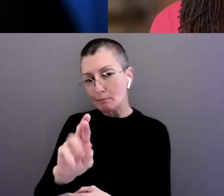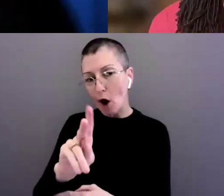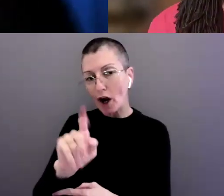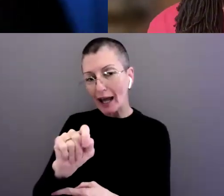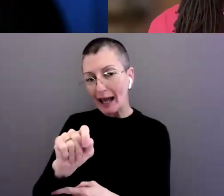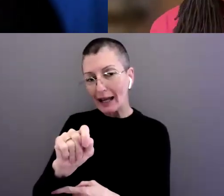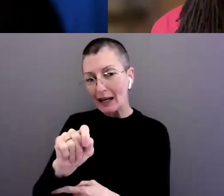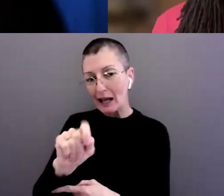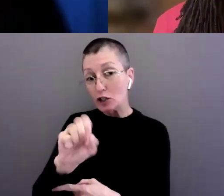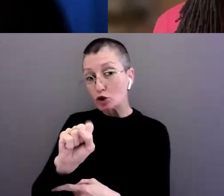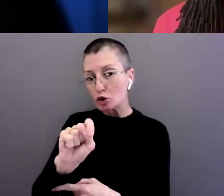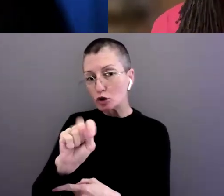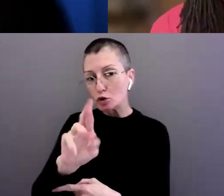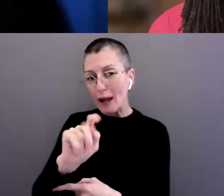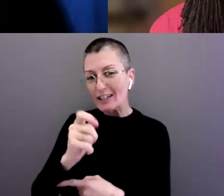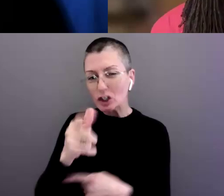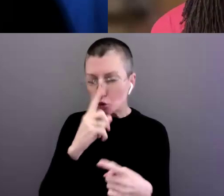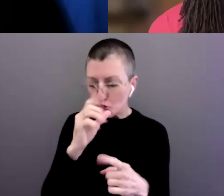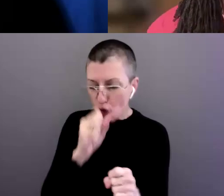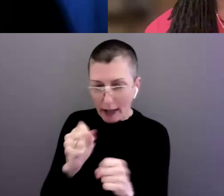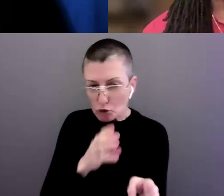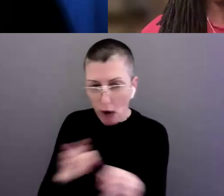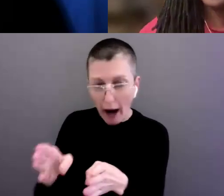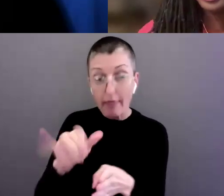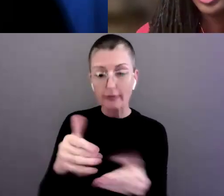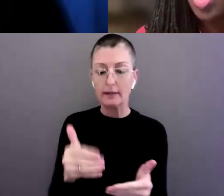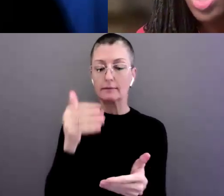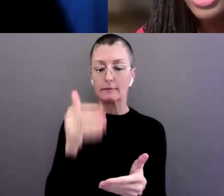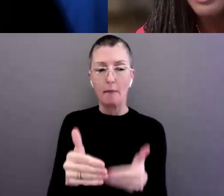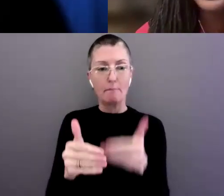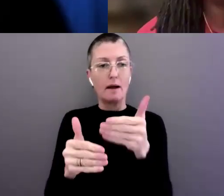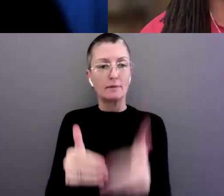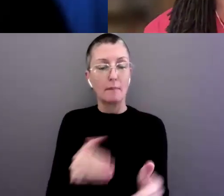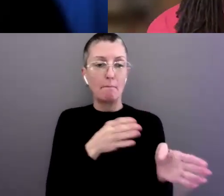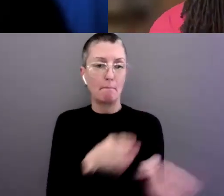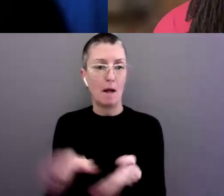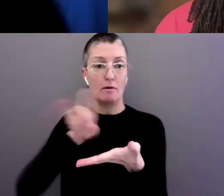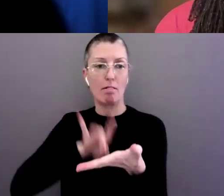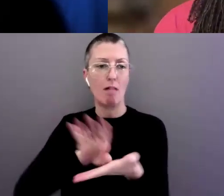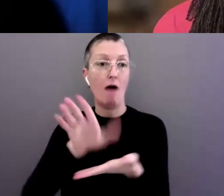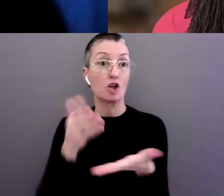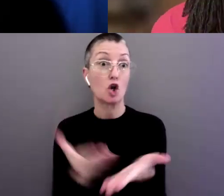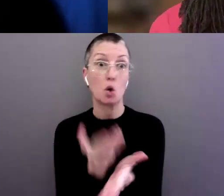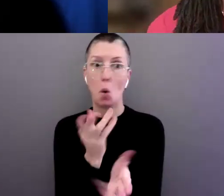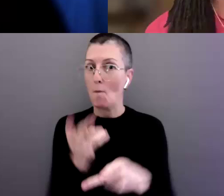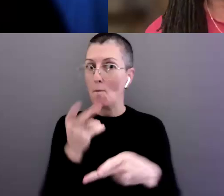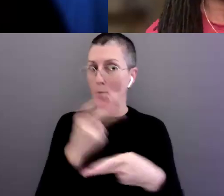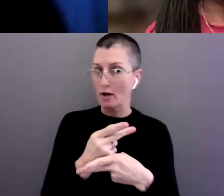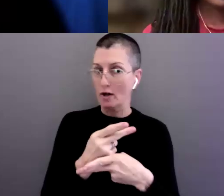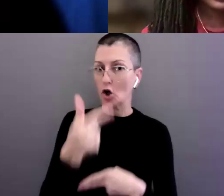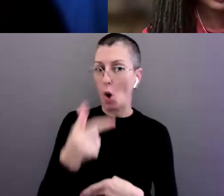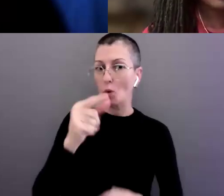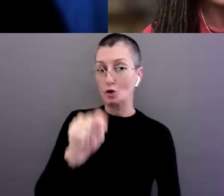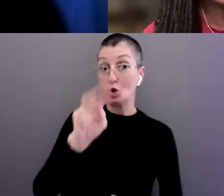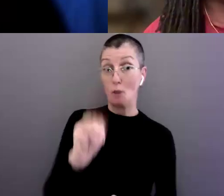strategy is a step-by-step plan for launching a new product or expanding an existing product into